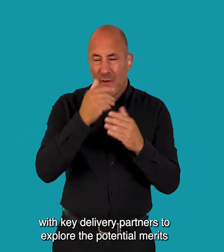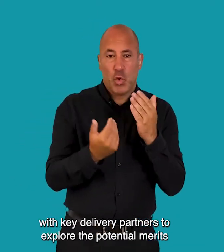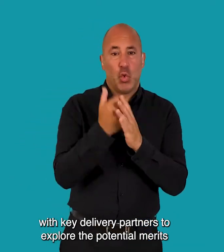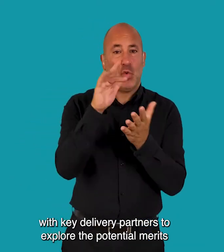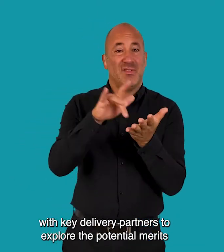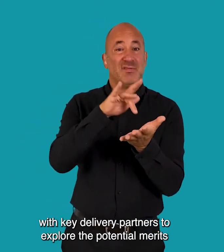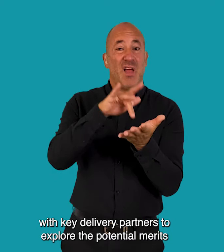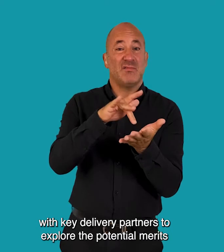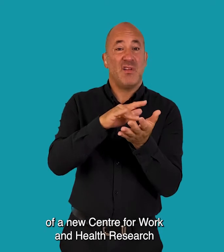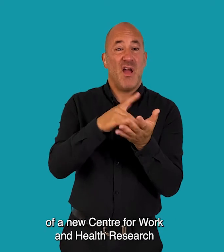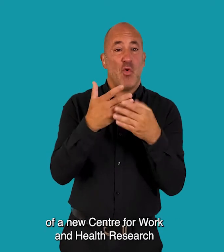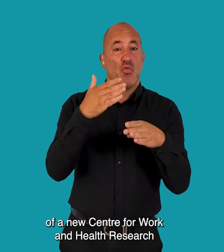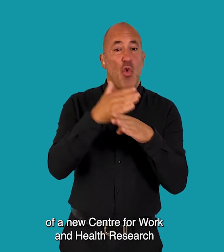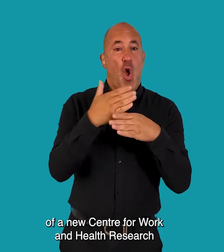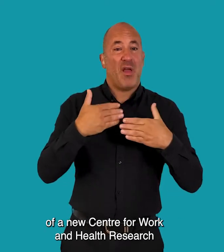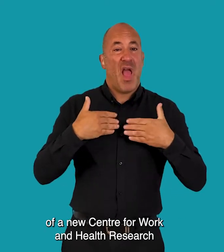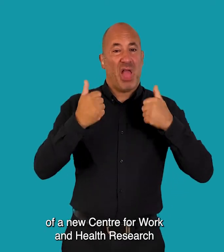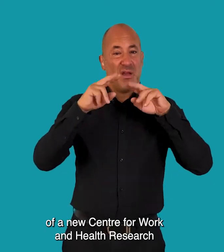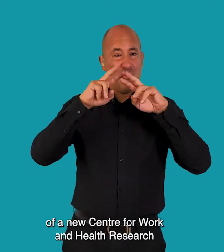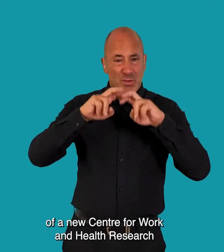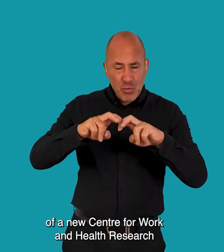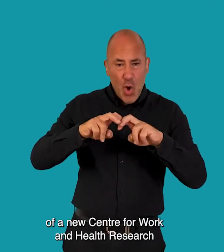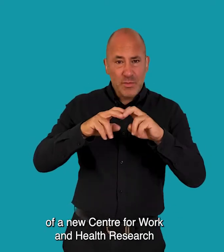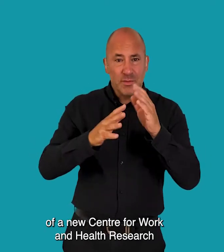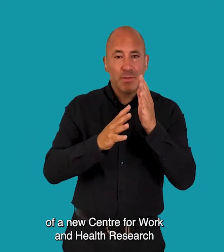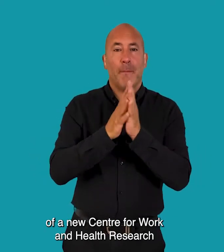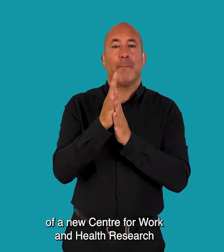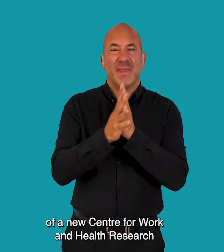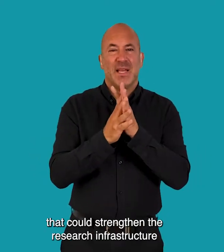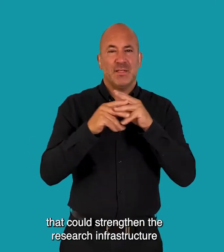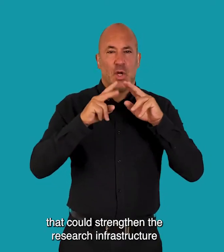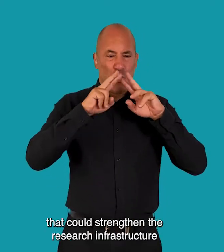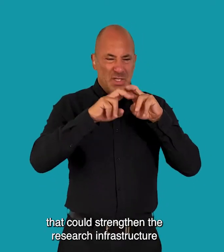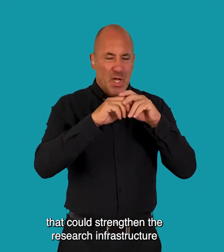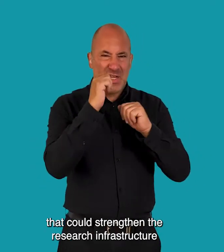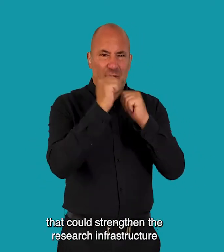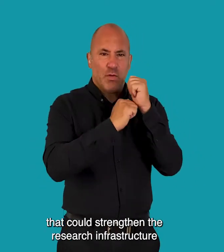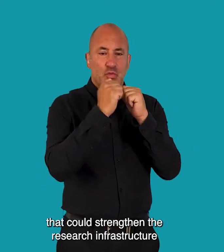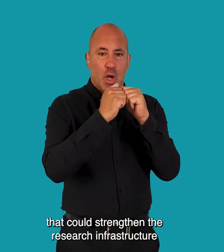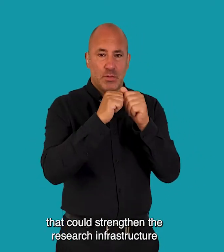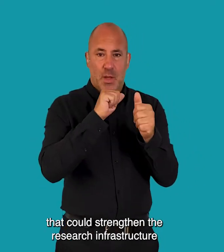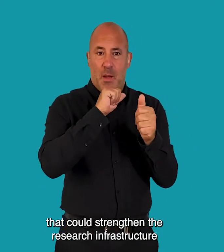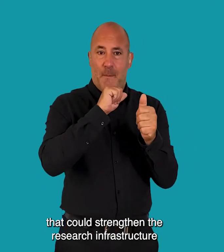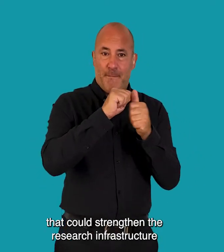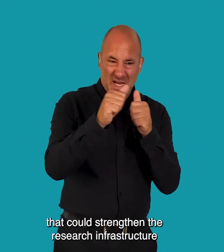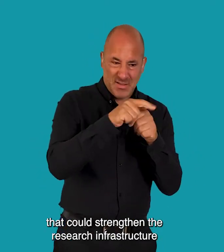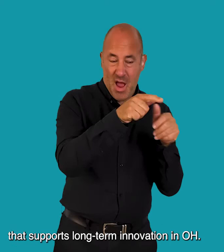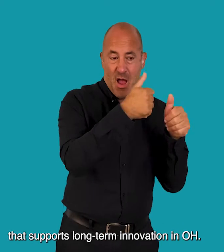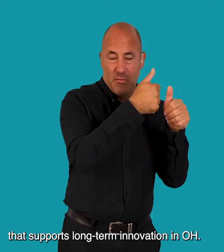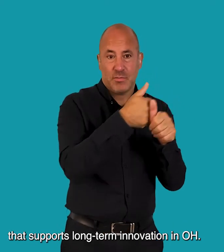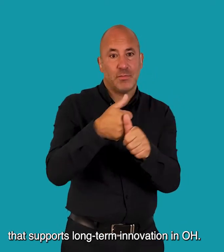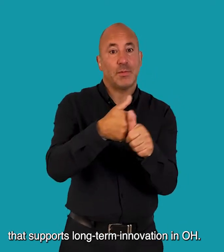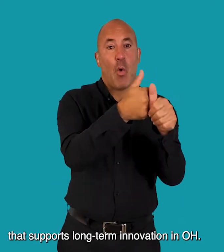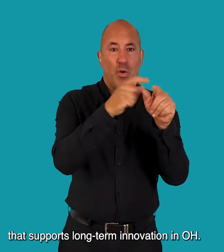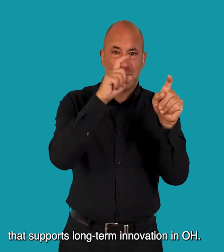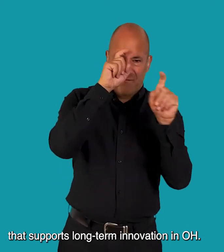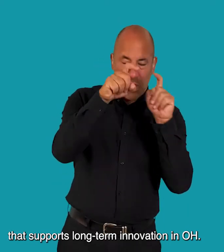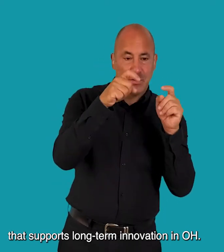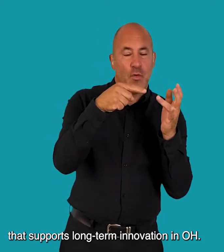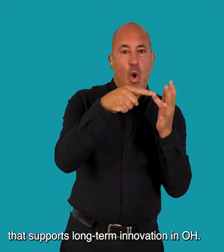potential merits of a new Centre for Work and Health Research that could strengthen the research infrastructure that supports long-term innovation